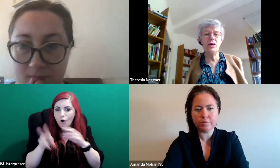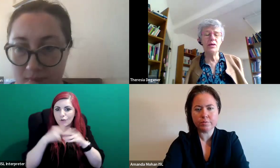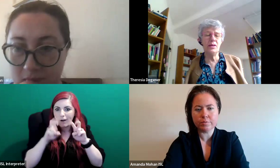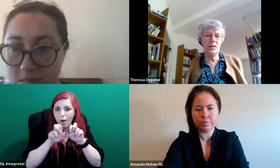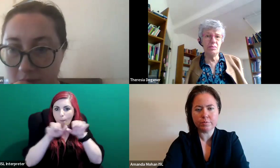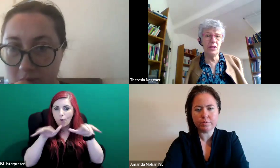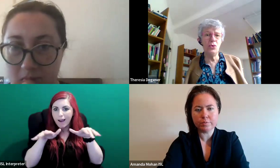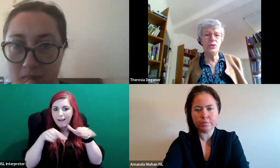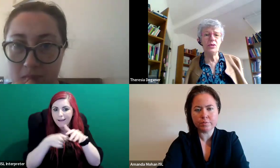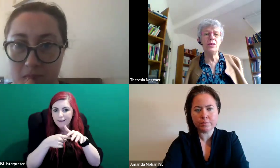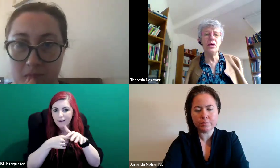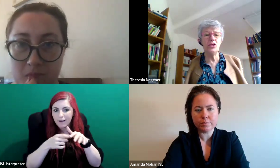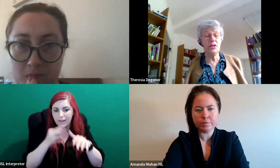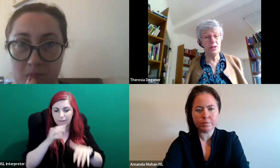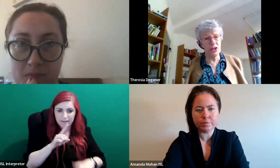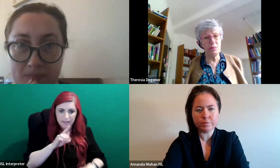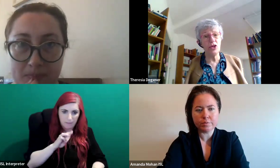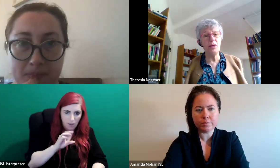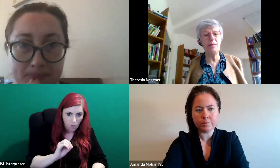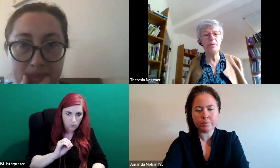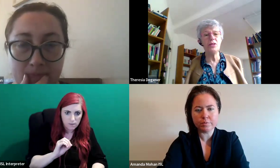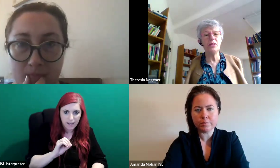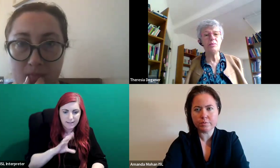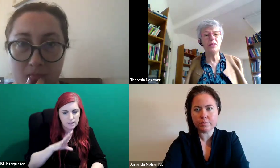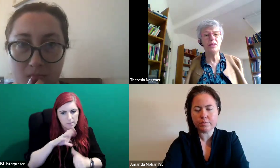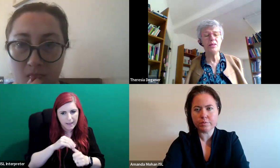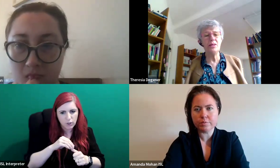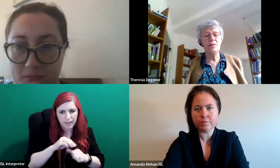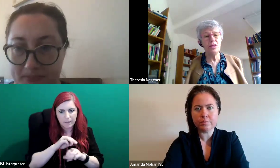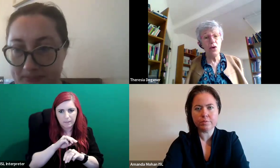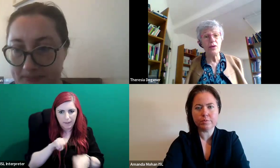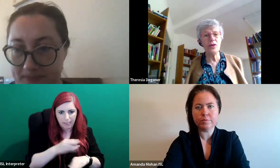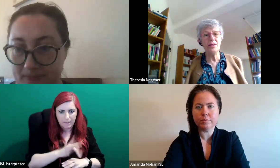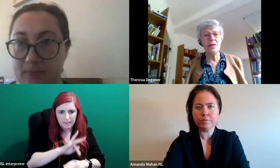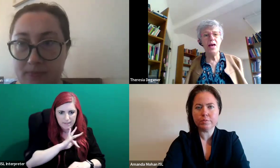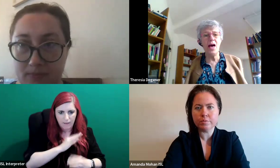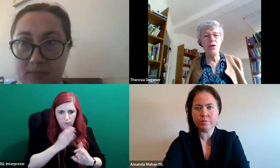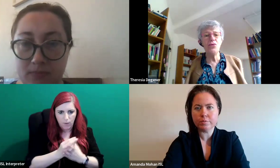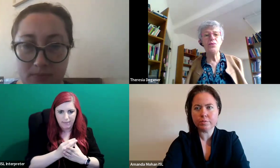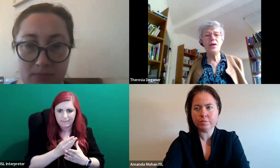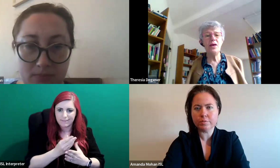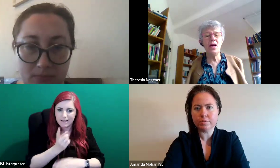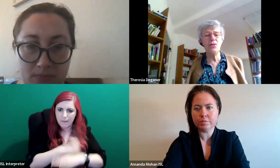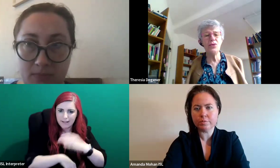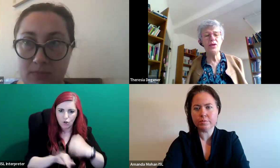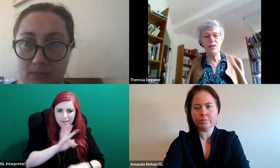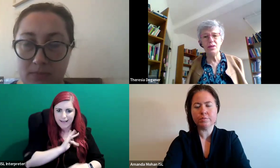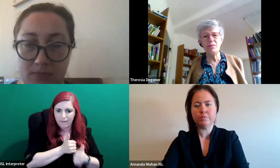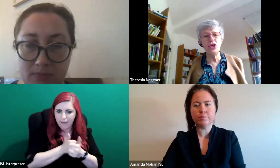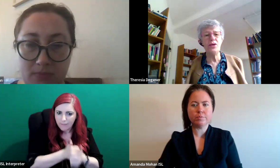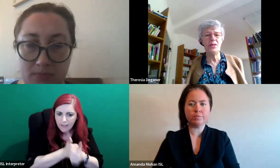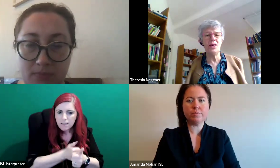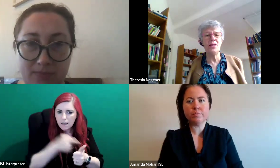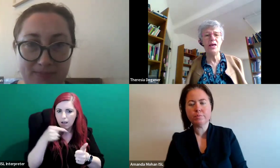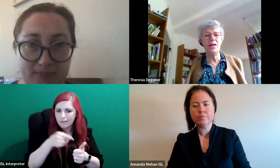and where DPOs and especially people with disabilities, self-advocates have